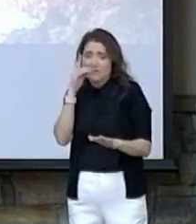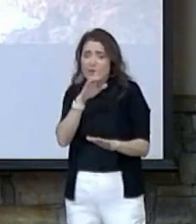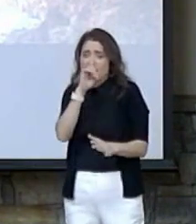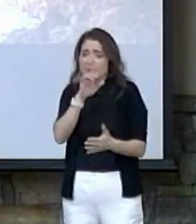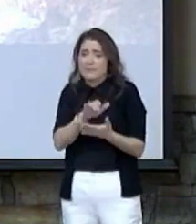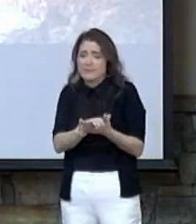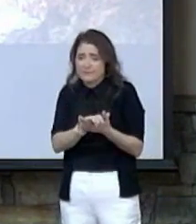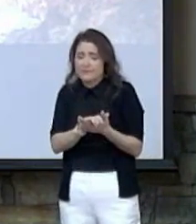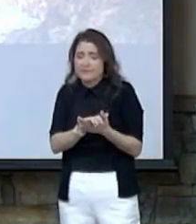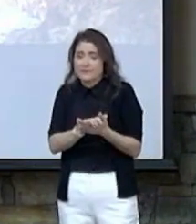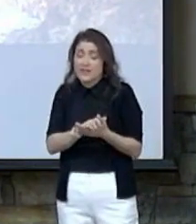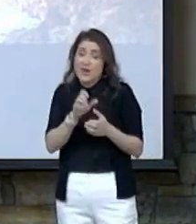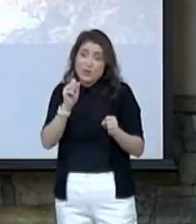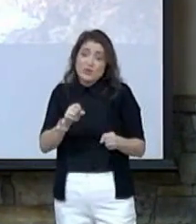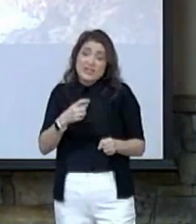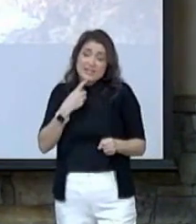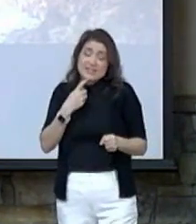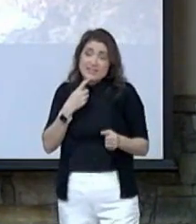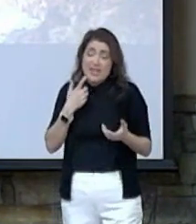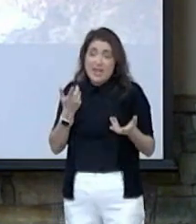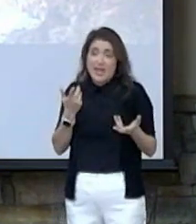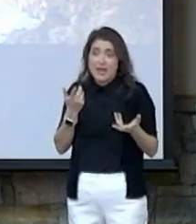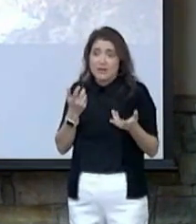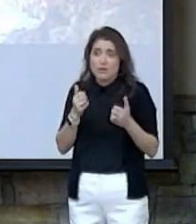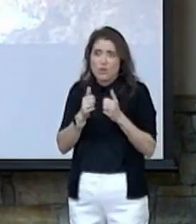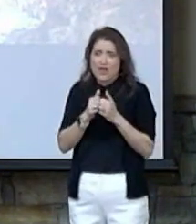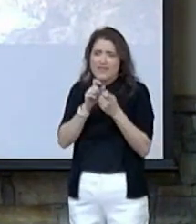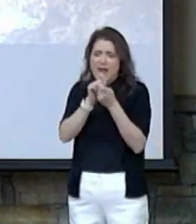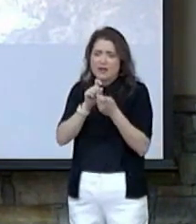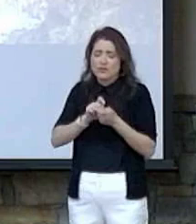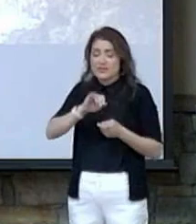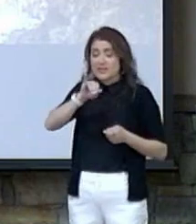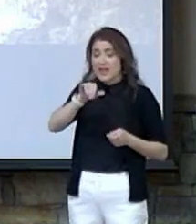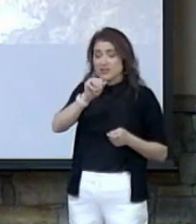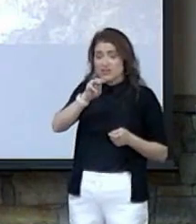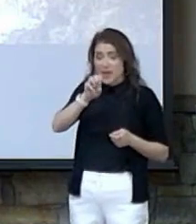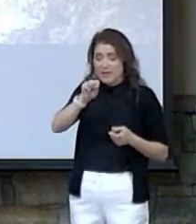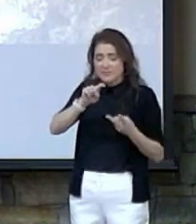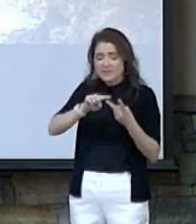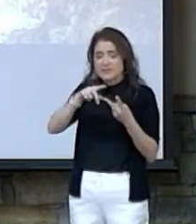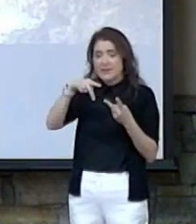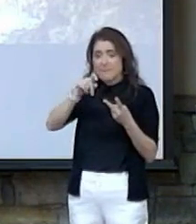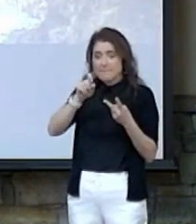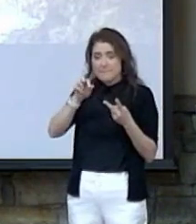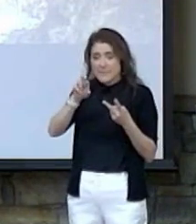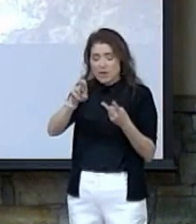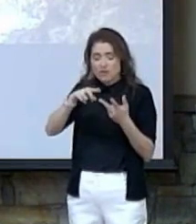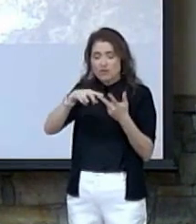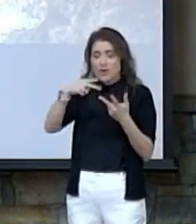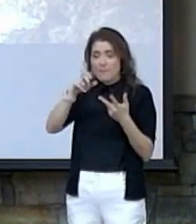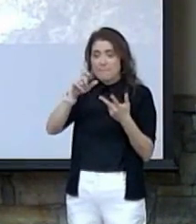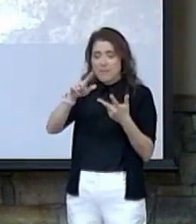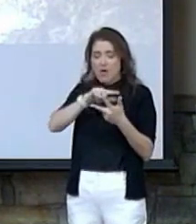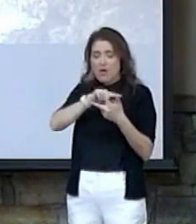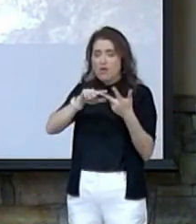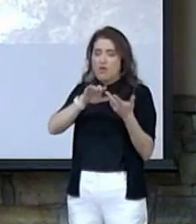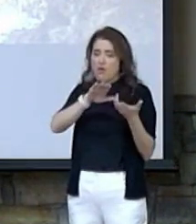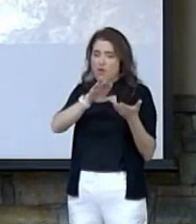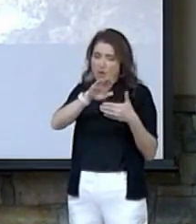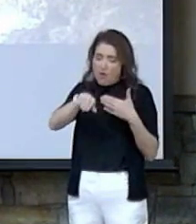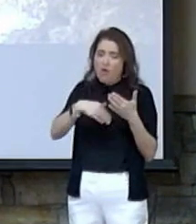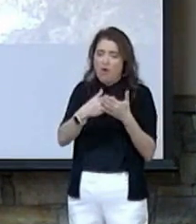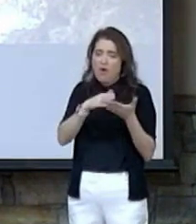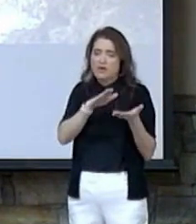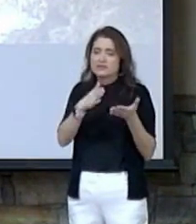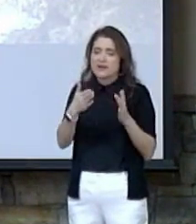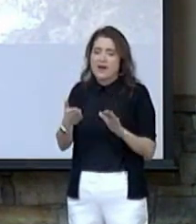with pretty much sure accuracy, James, Peter, and Paul all died unequivocally as martyrs because of